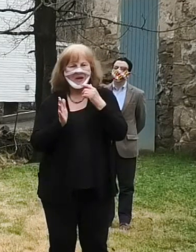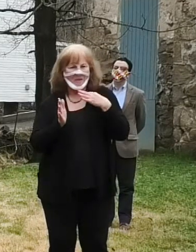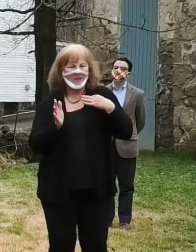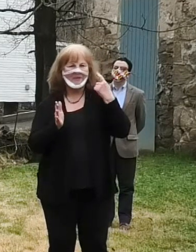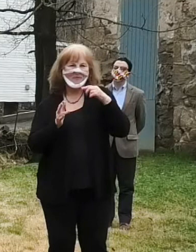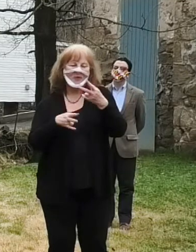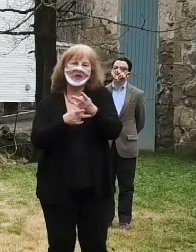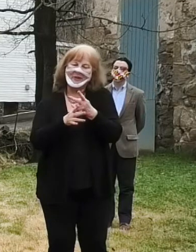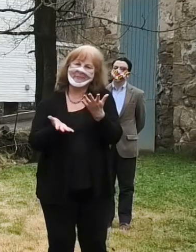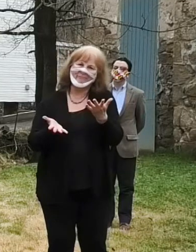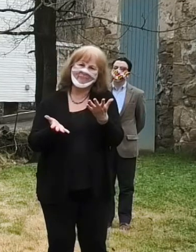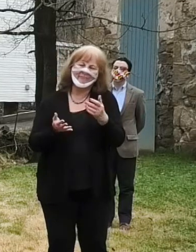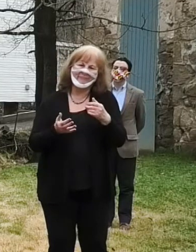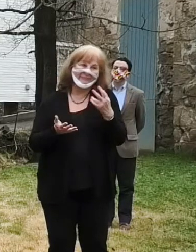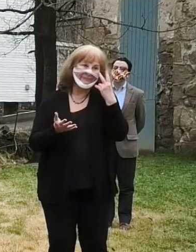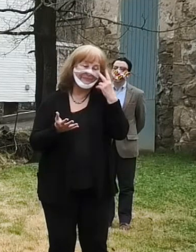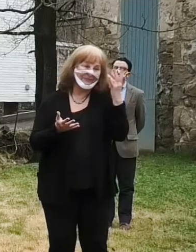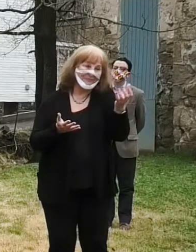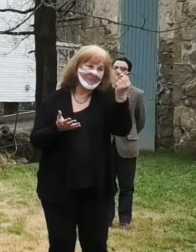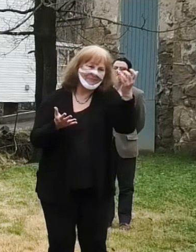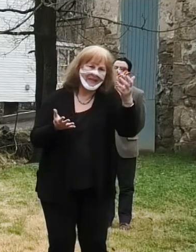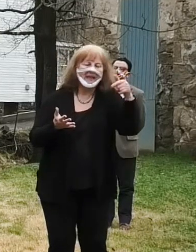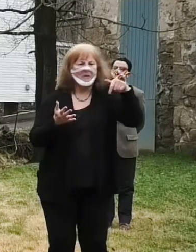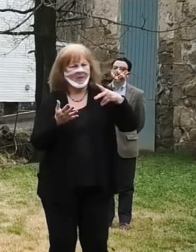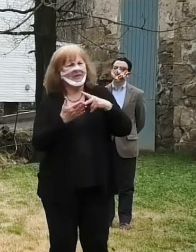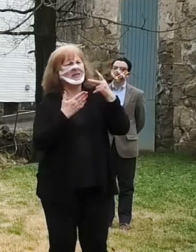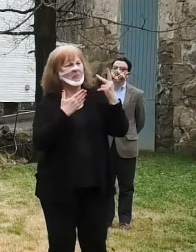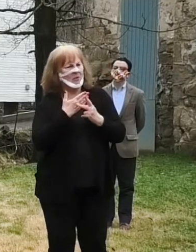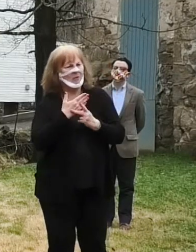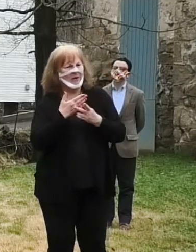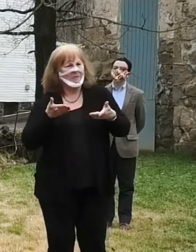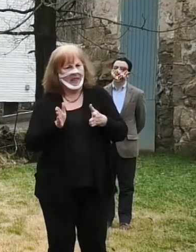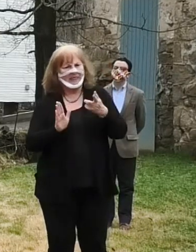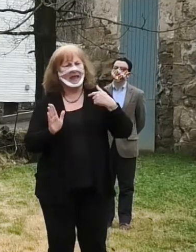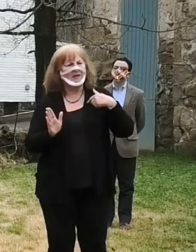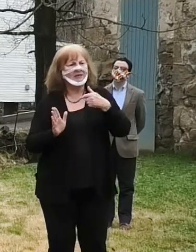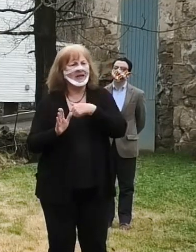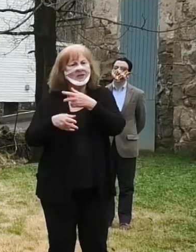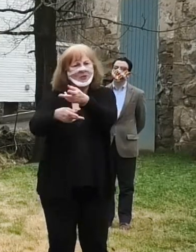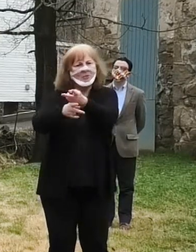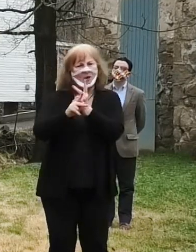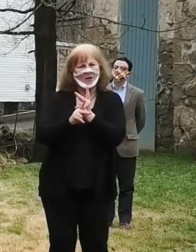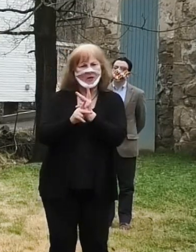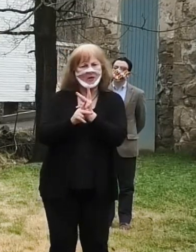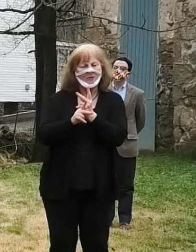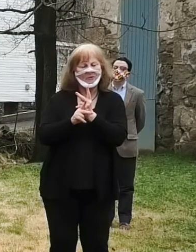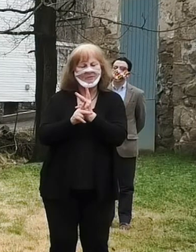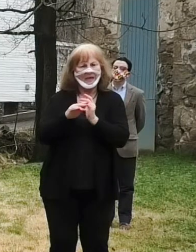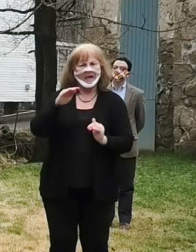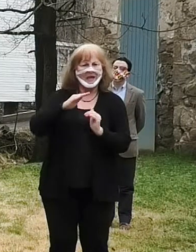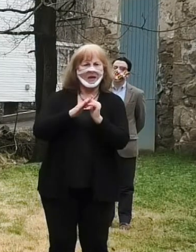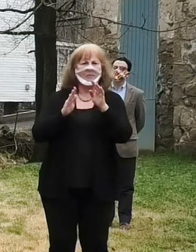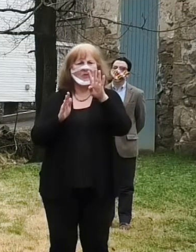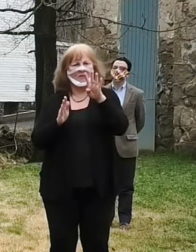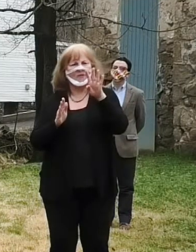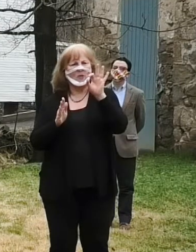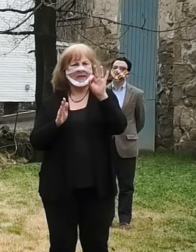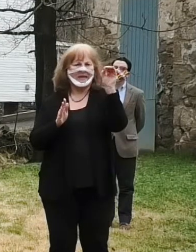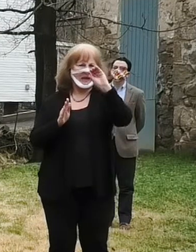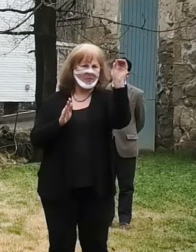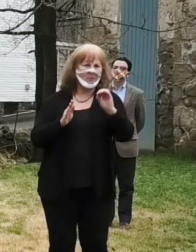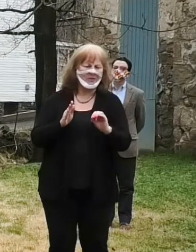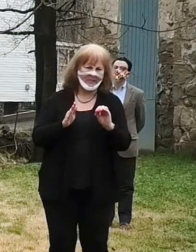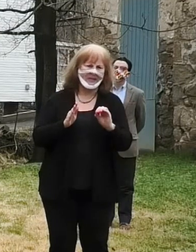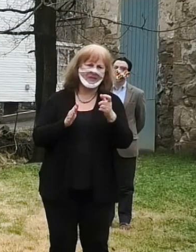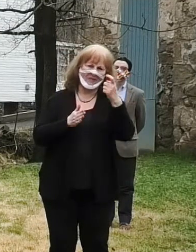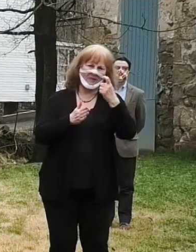So as far as this program allows us to borrow up to 49%